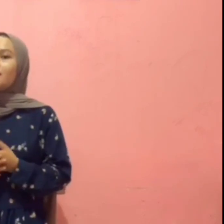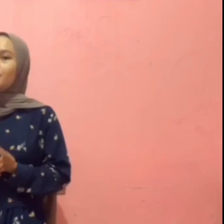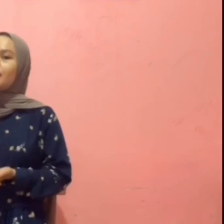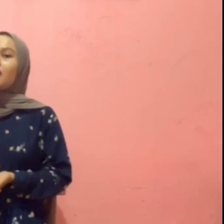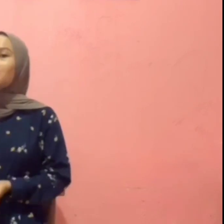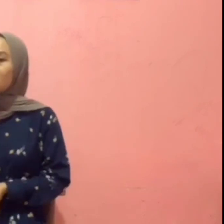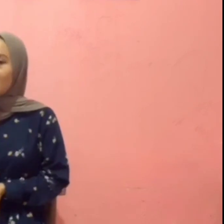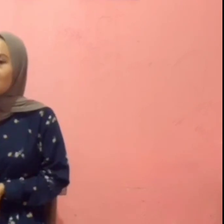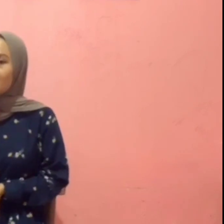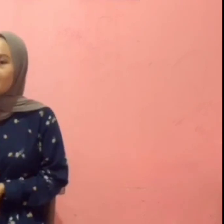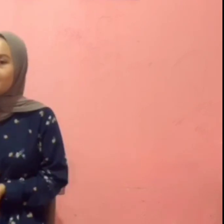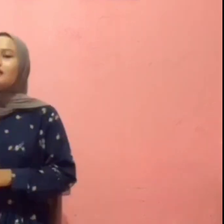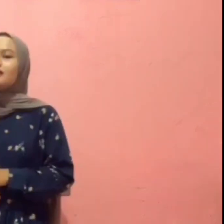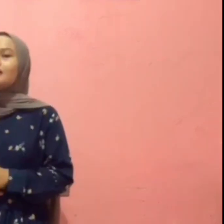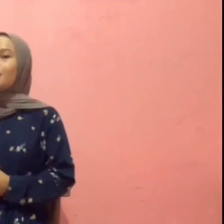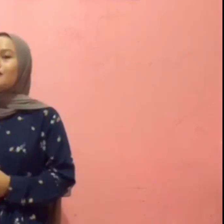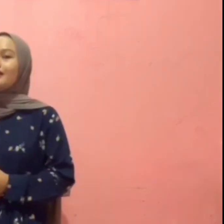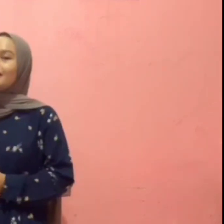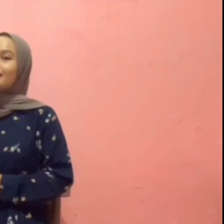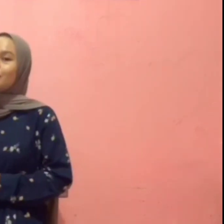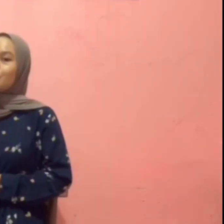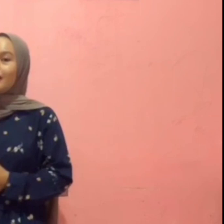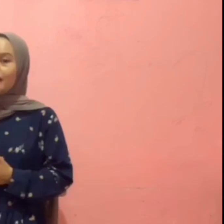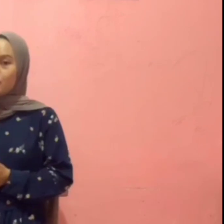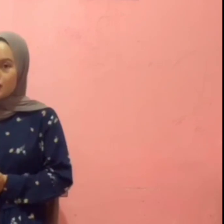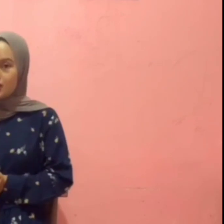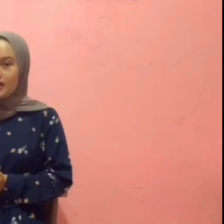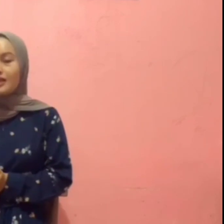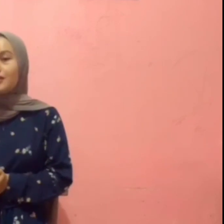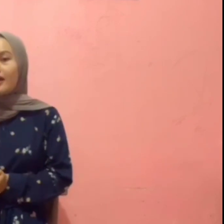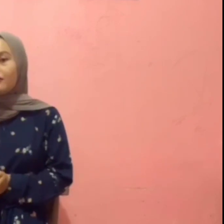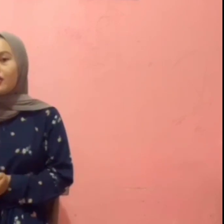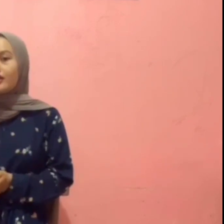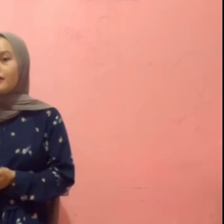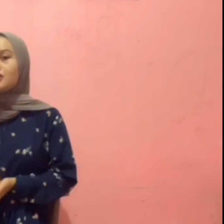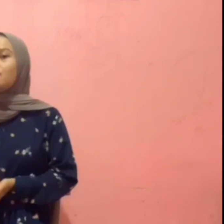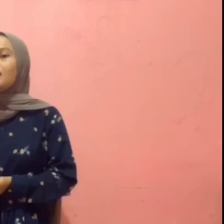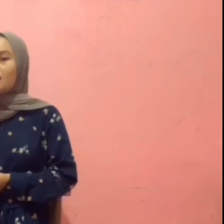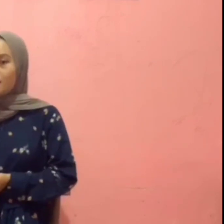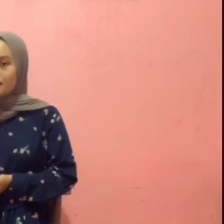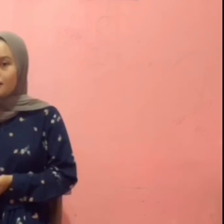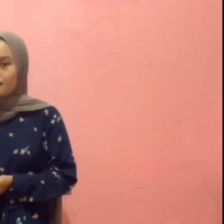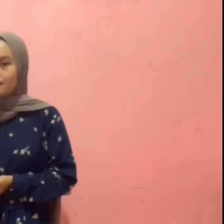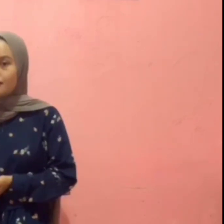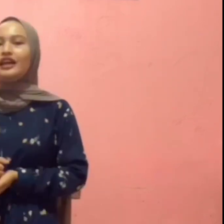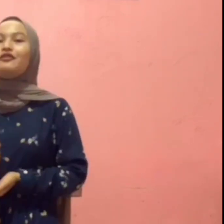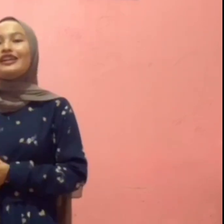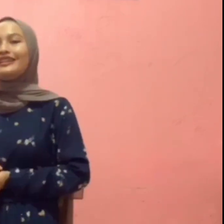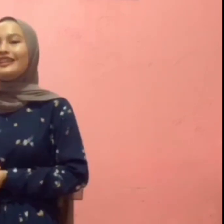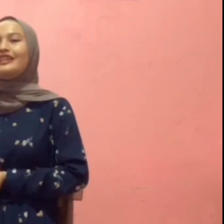verbal communication. So, listening to sign language can be helpful for them to be heard. And finally,